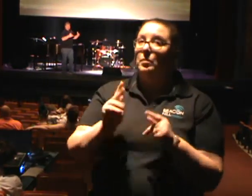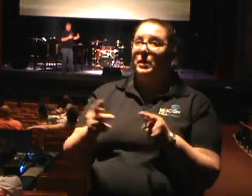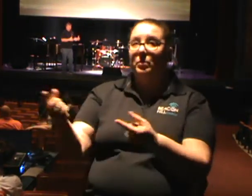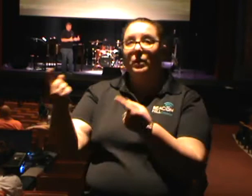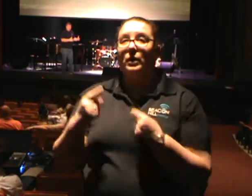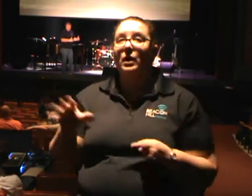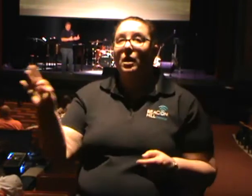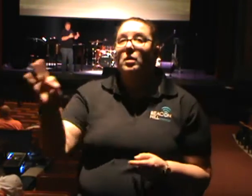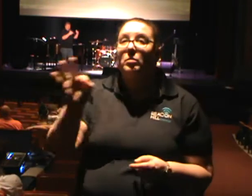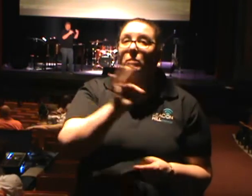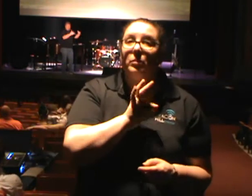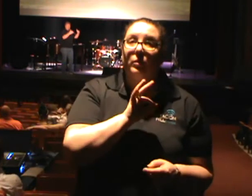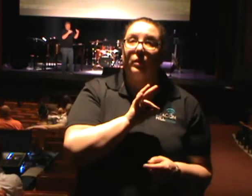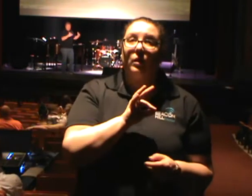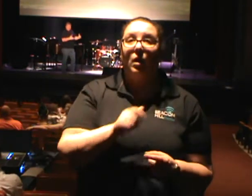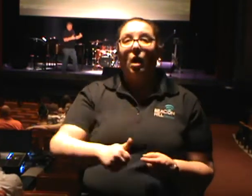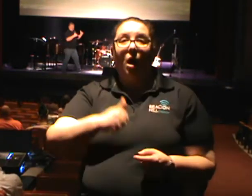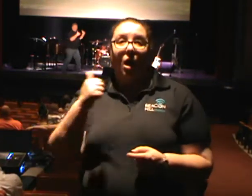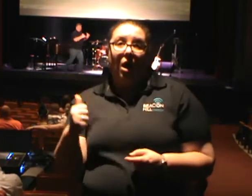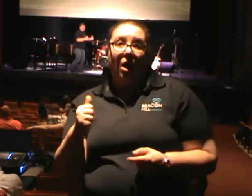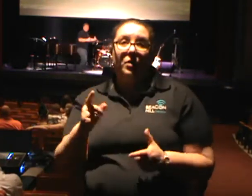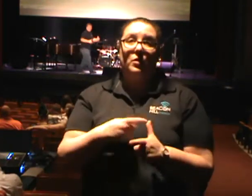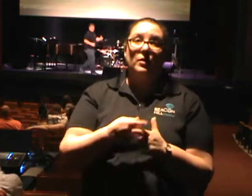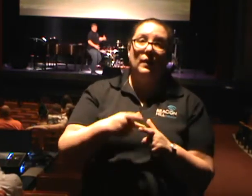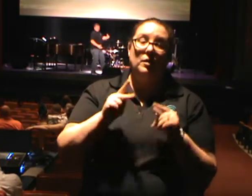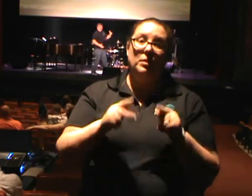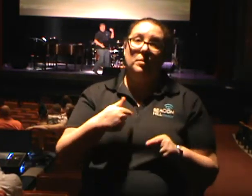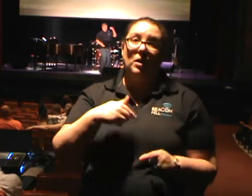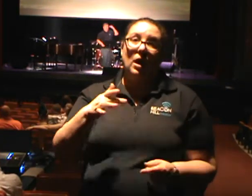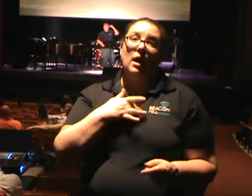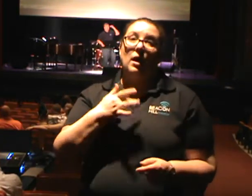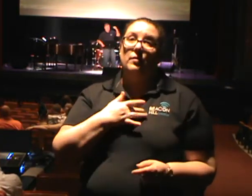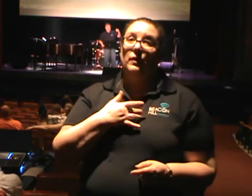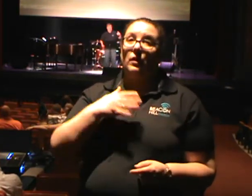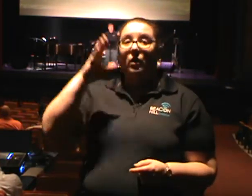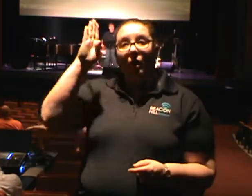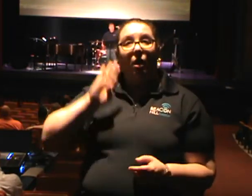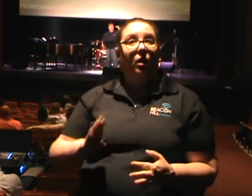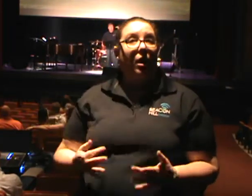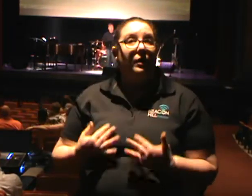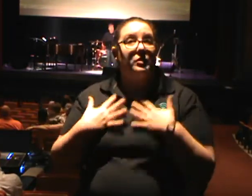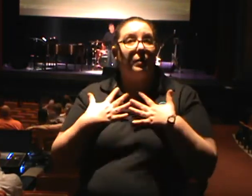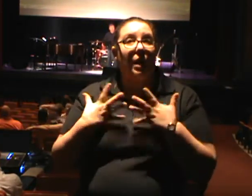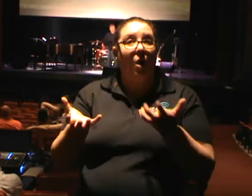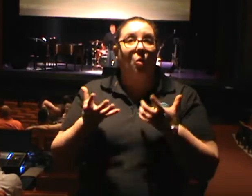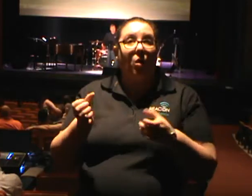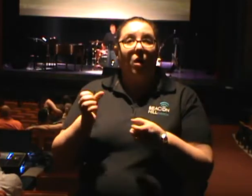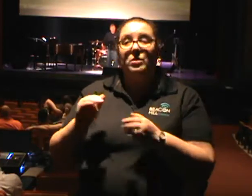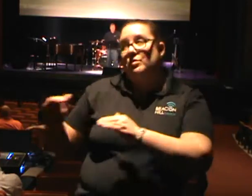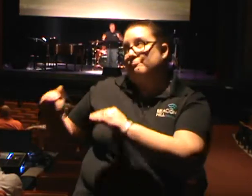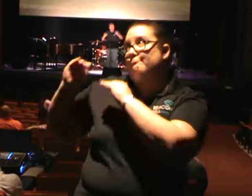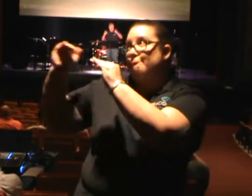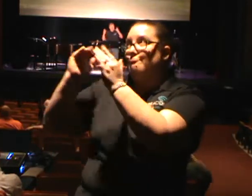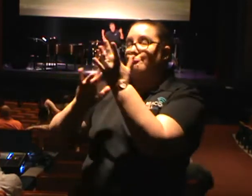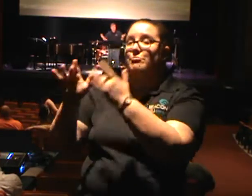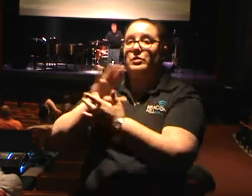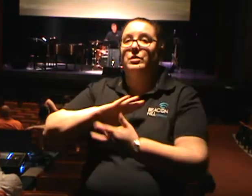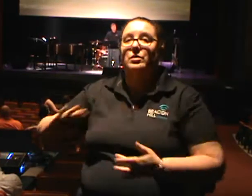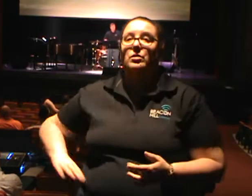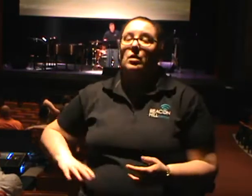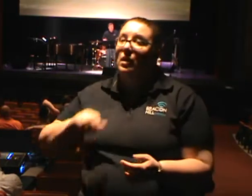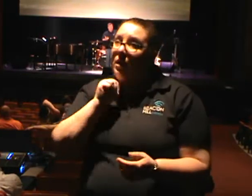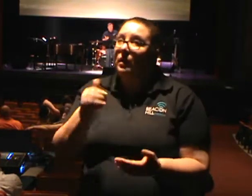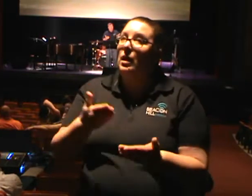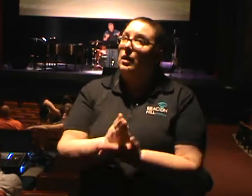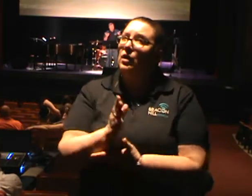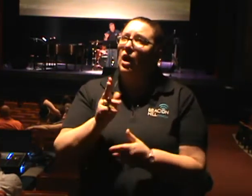preach in this pulpit other than the people that I feel are God-inspired and want to make much of Jesus Christ. I won't let